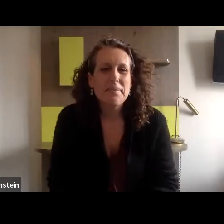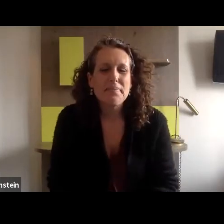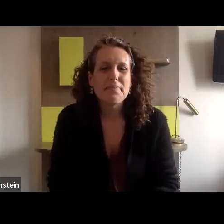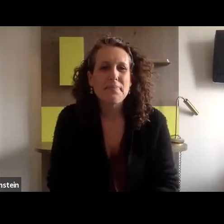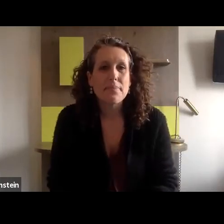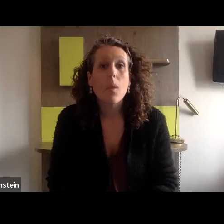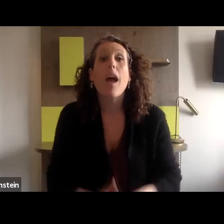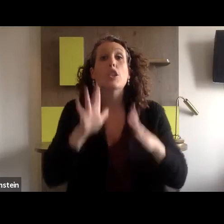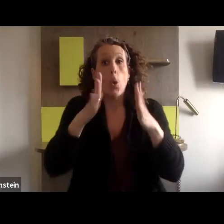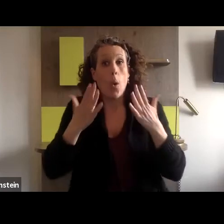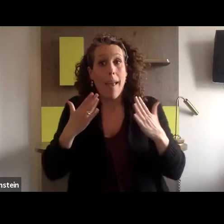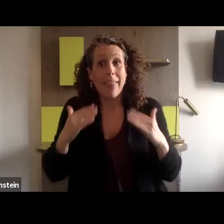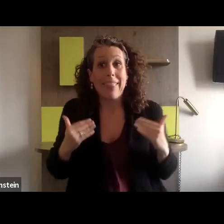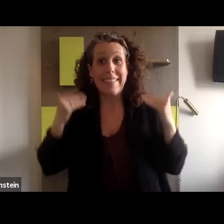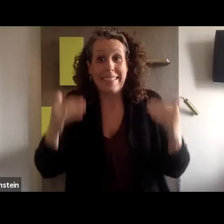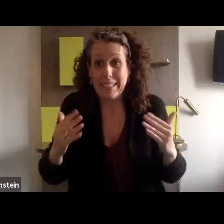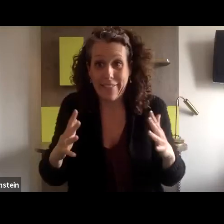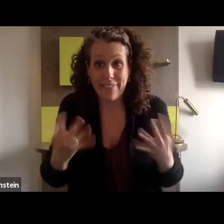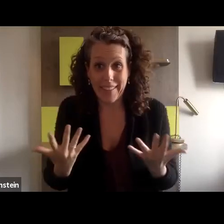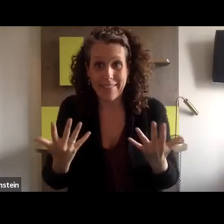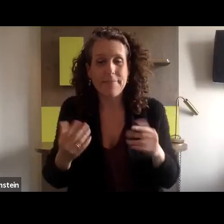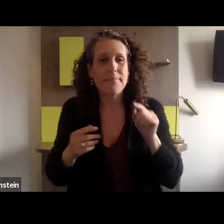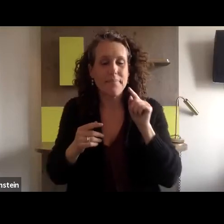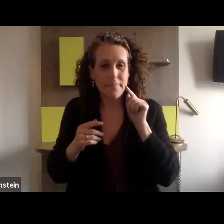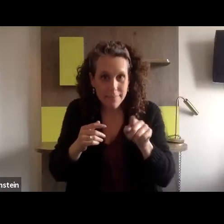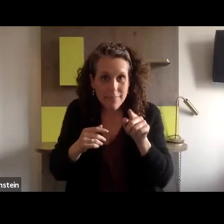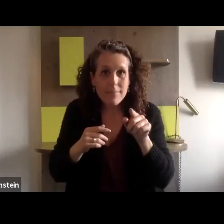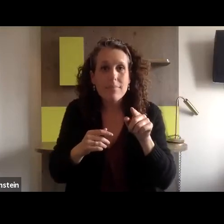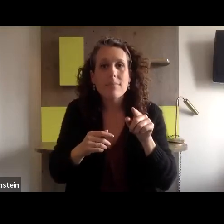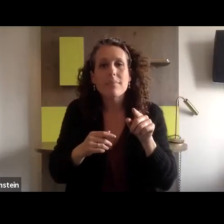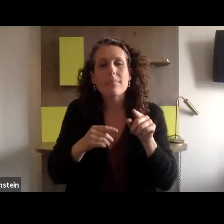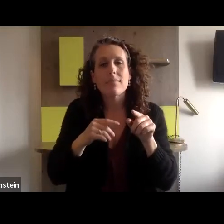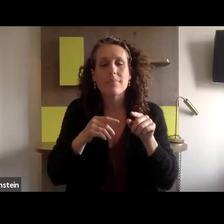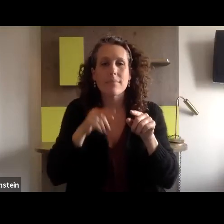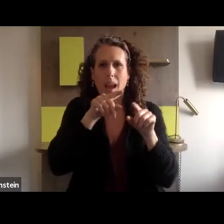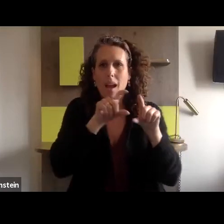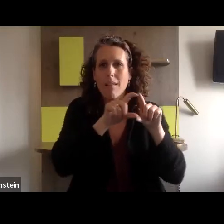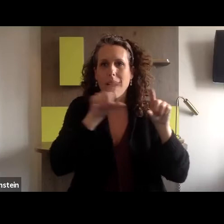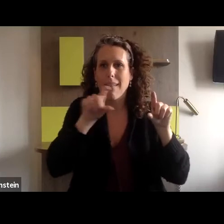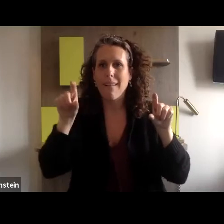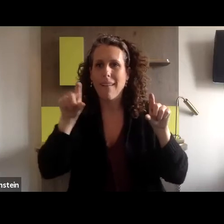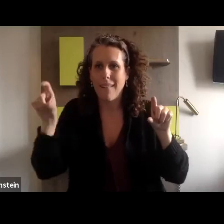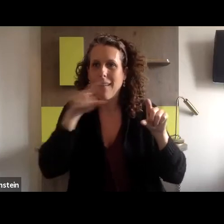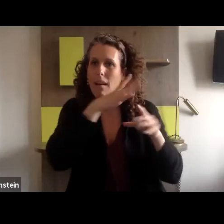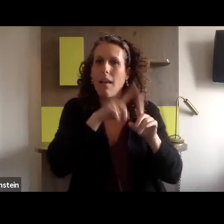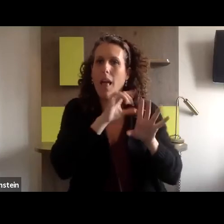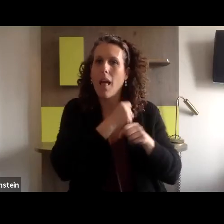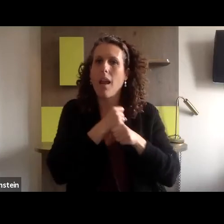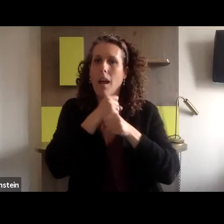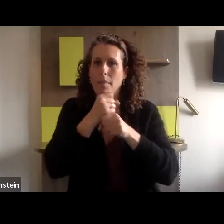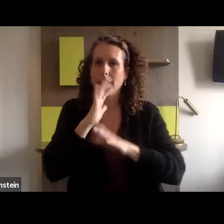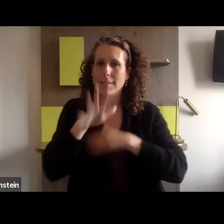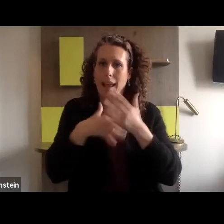In the next step, what you see here is a schematic representation for a sign language recognition